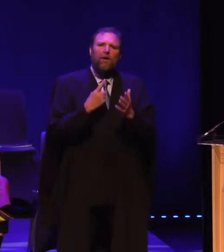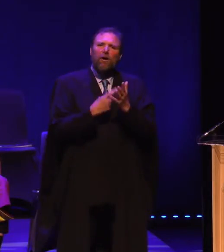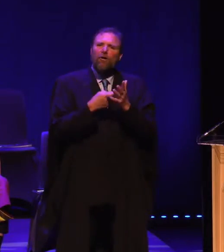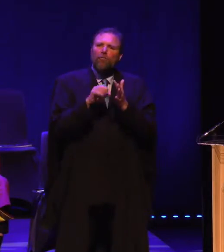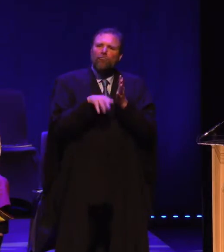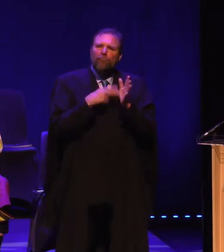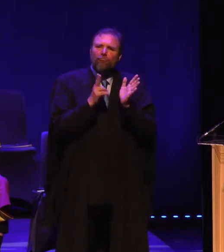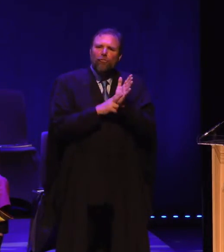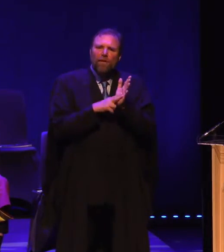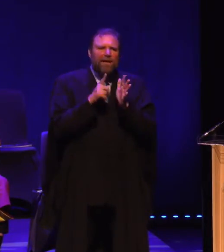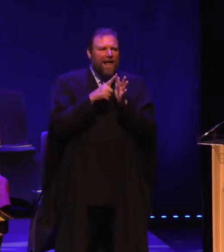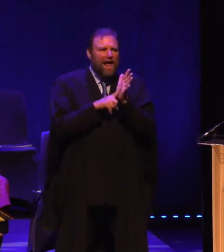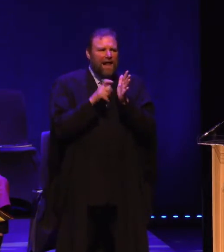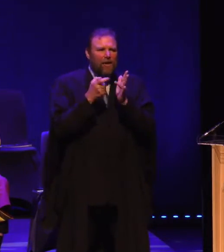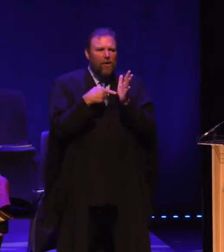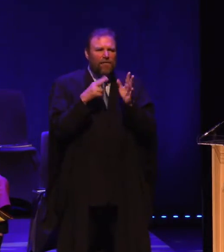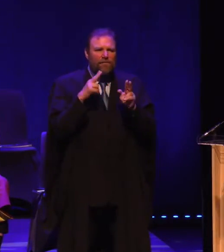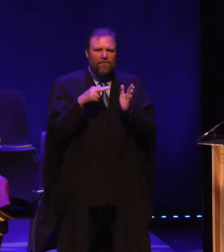Reuben Elcock.